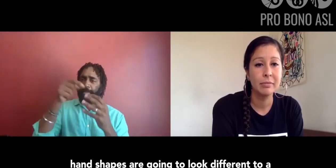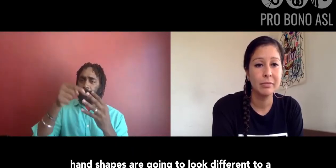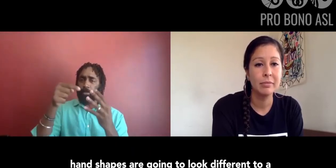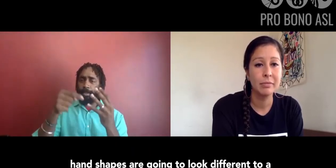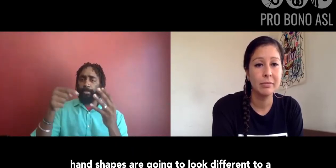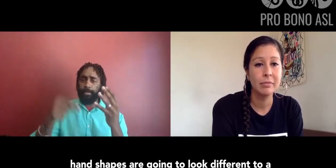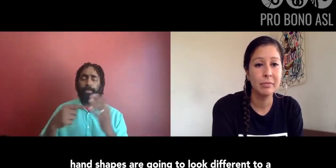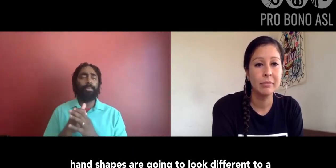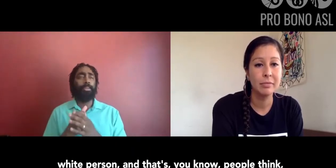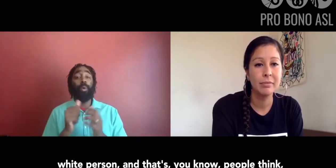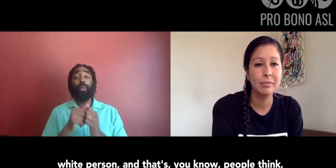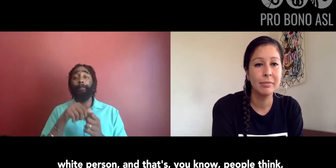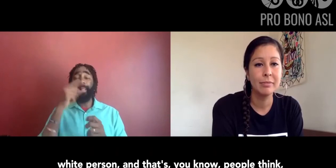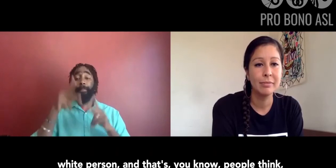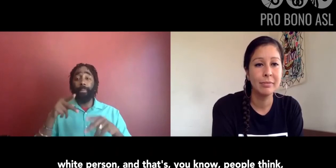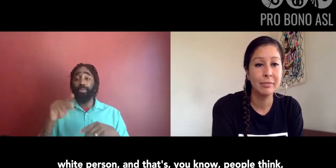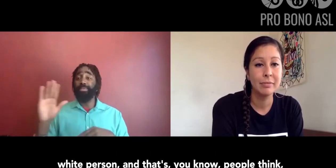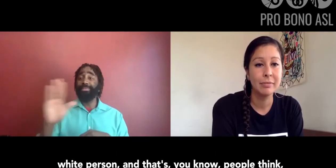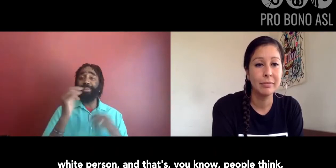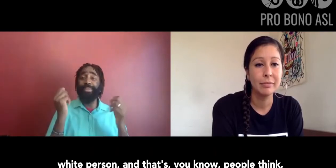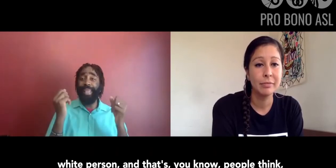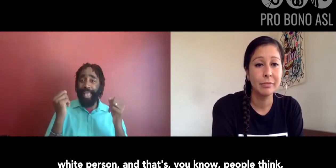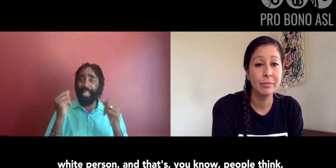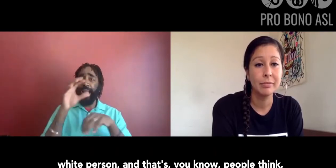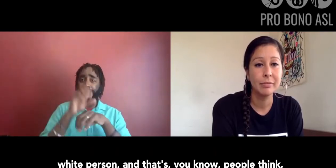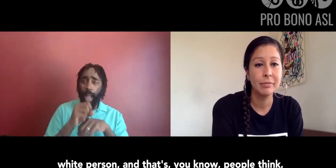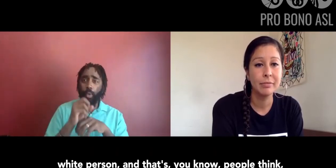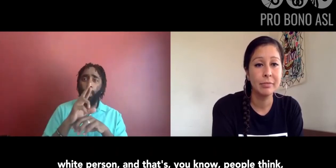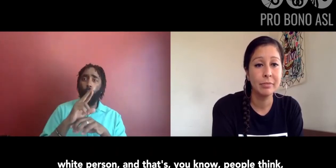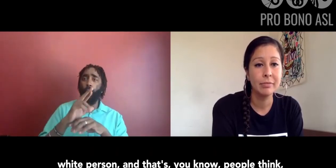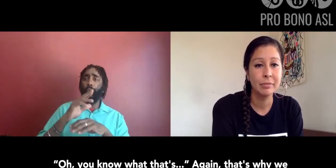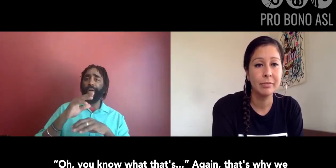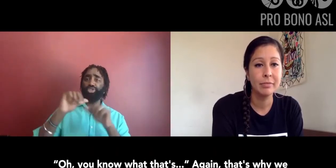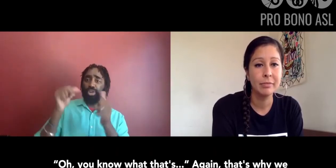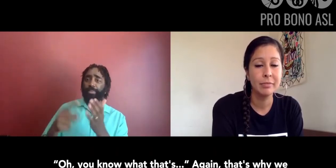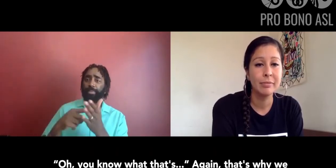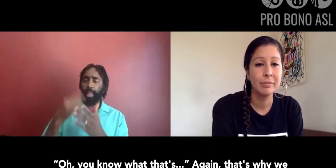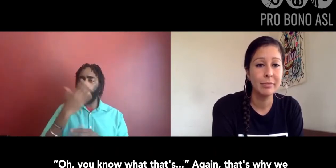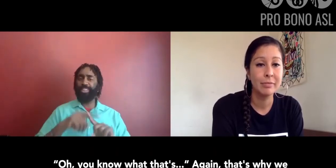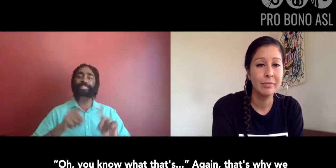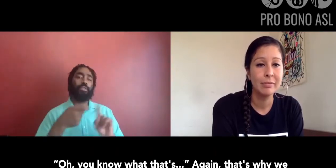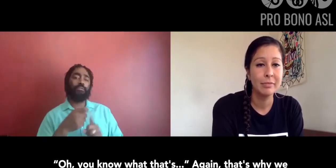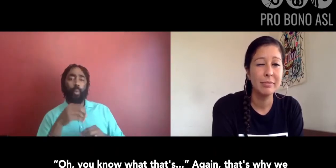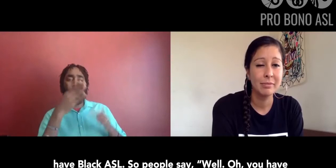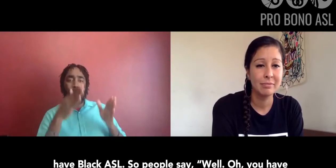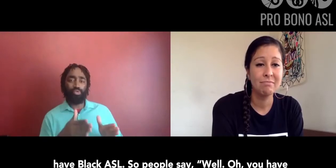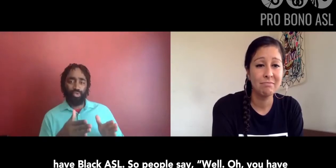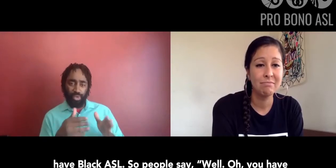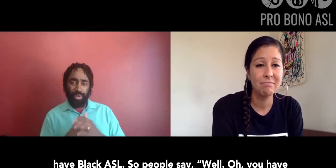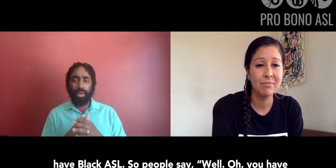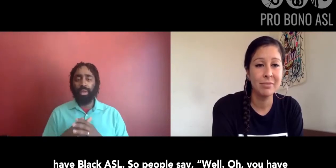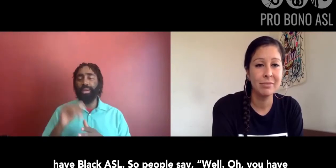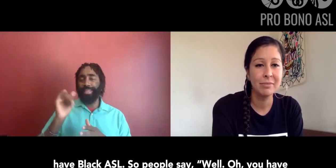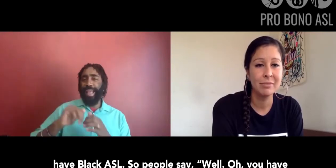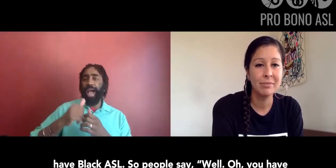hand shapes are going to look different to a white person. And that's, people think, well, that's why we have Black